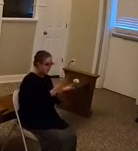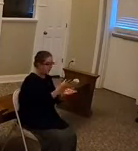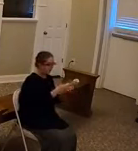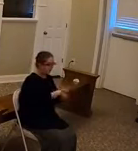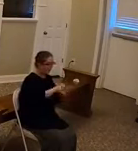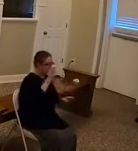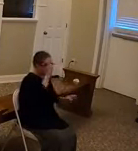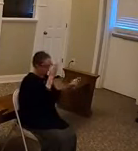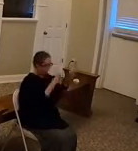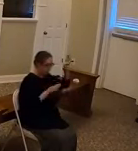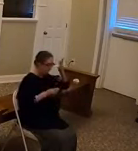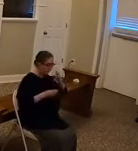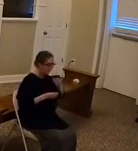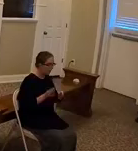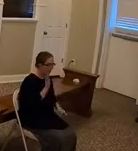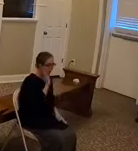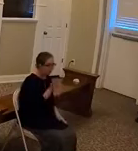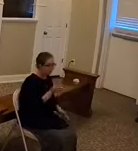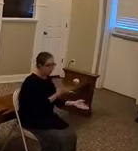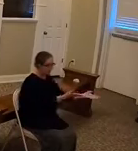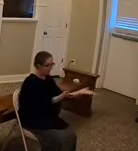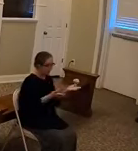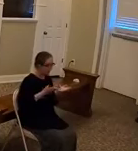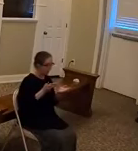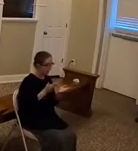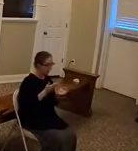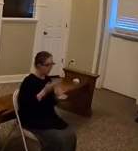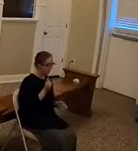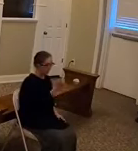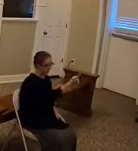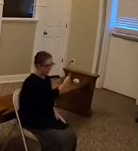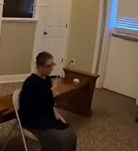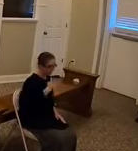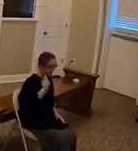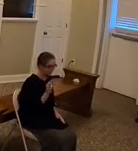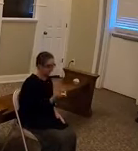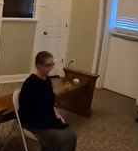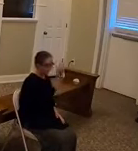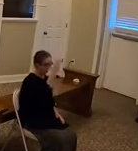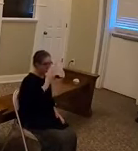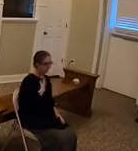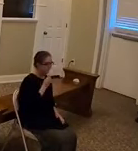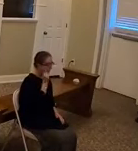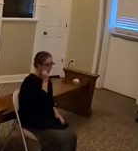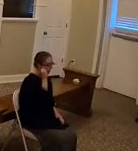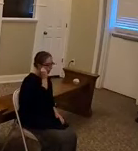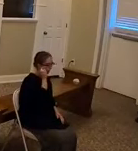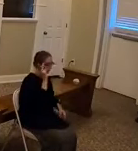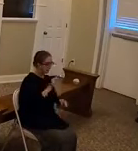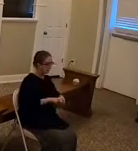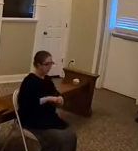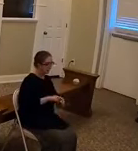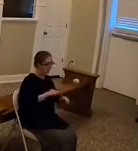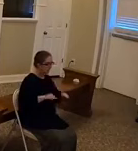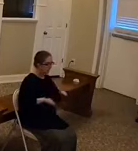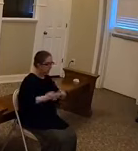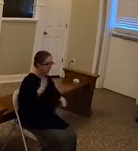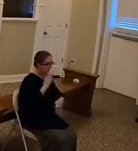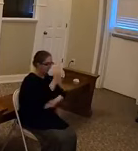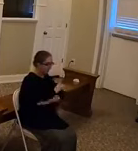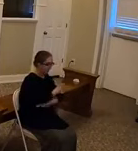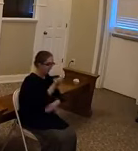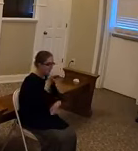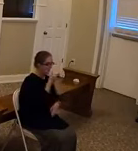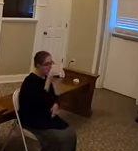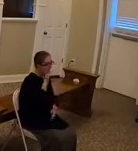out of your situation. I'm going to bring you full circle. Amen. You're going to come into my house. You're going to sit under my table. You're